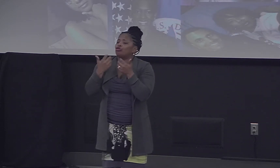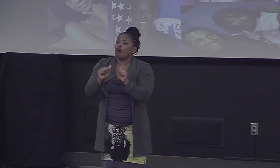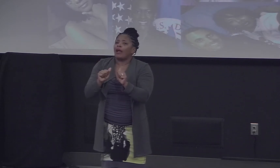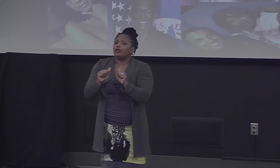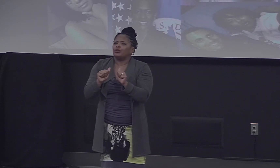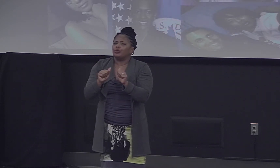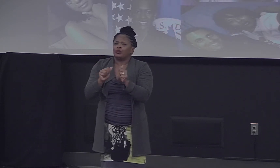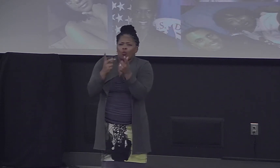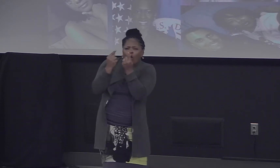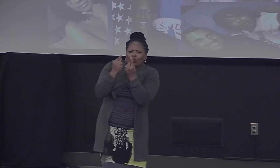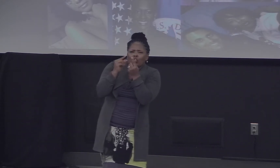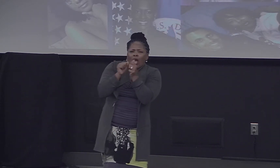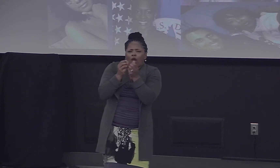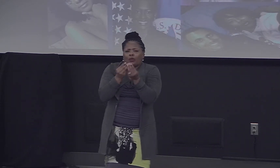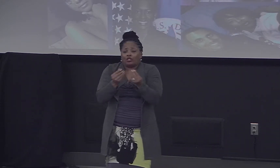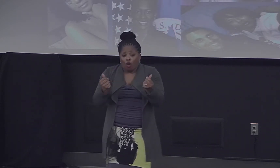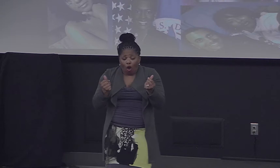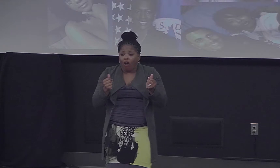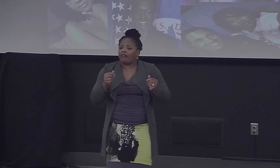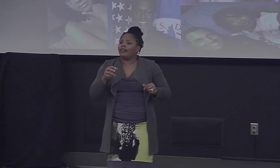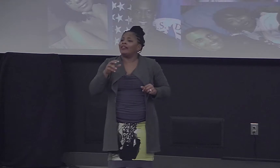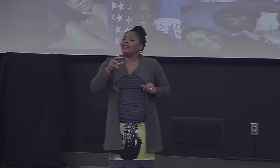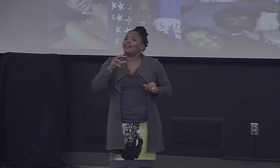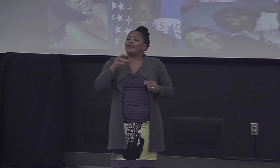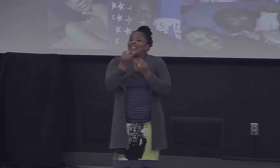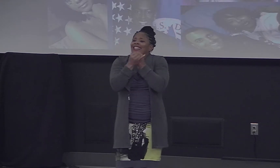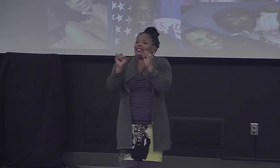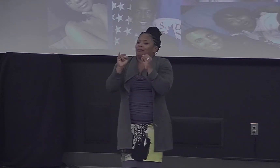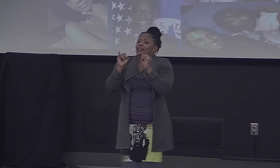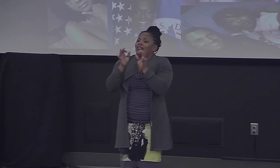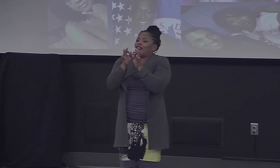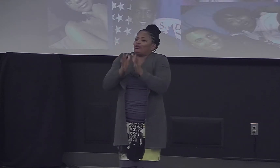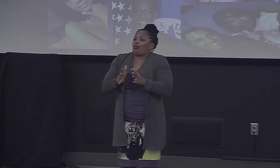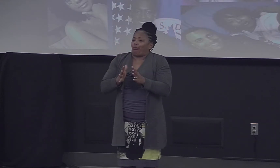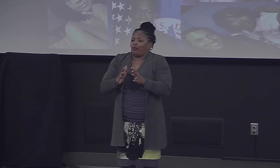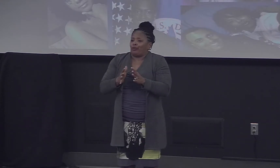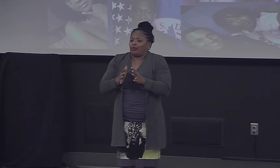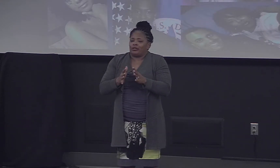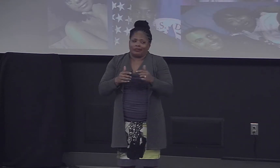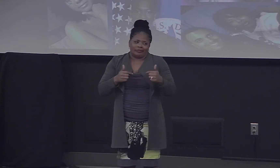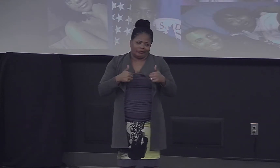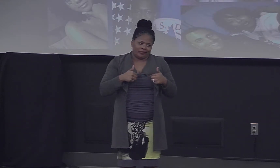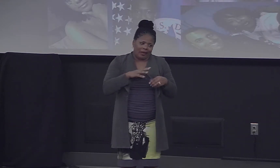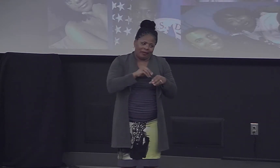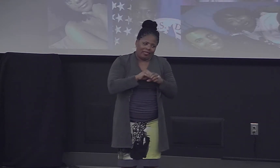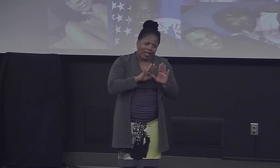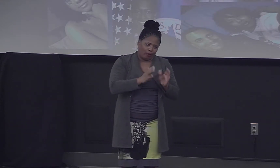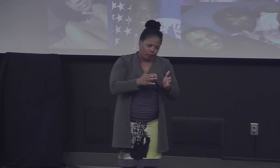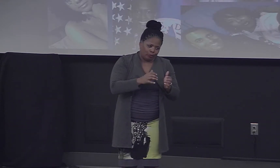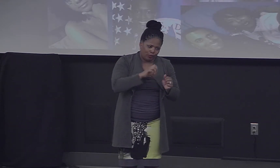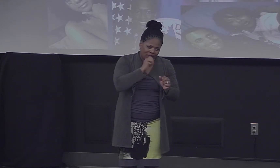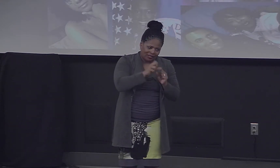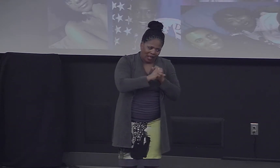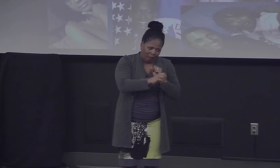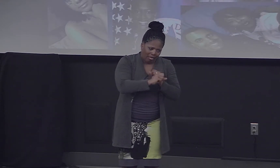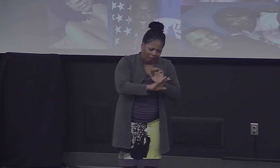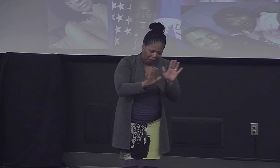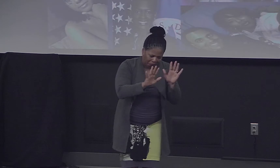But potential approaches and ways to make some changes. And I'm an interpreter,